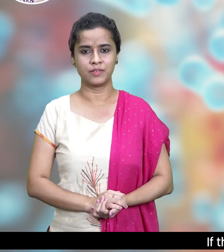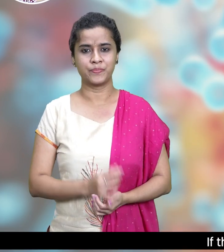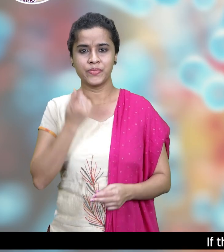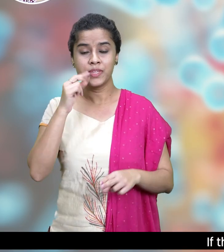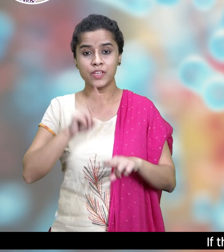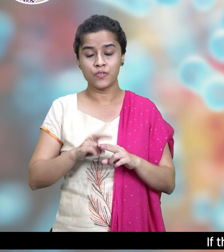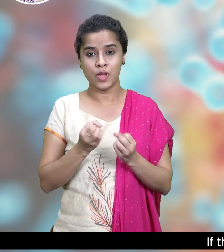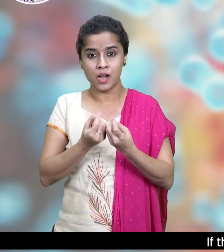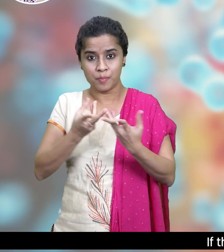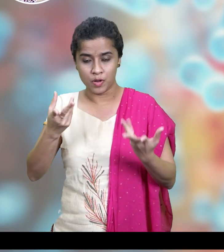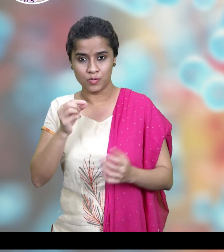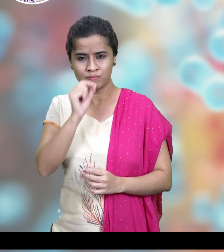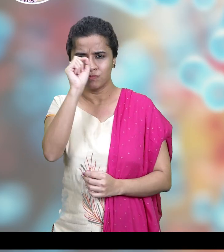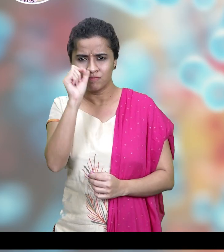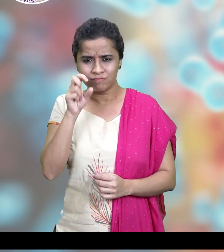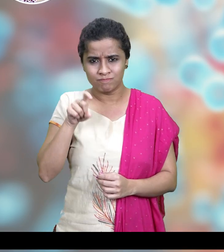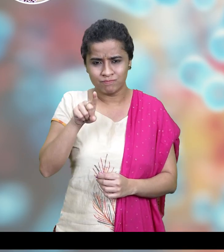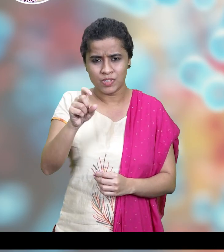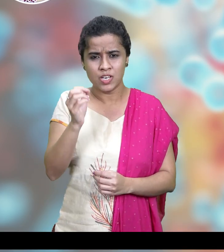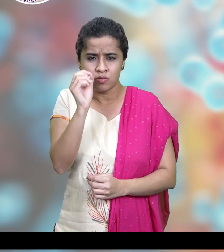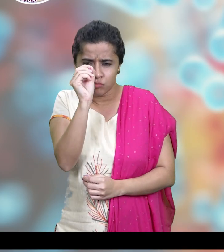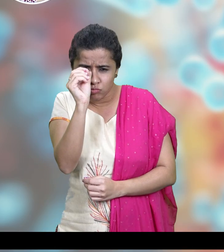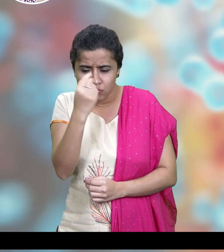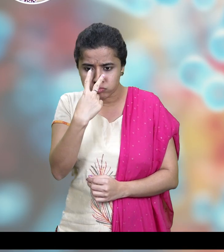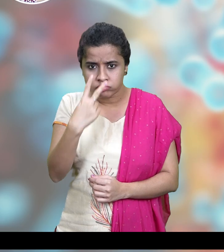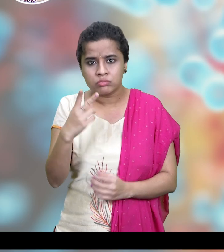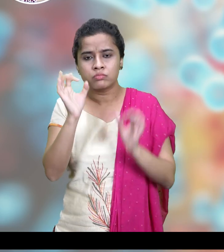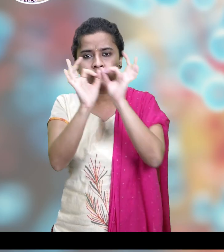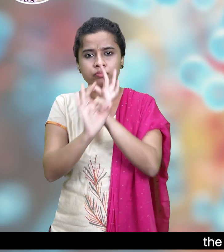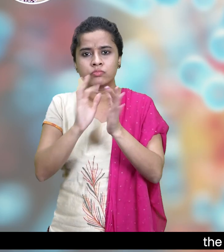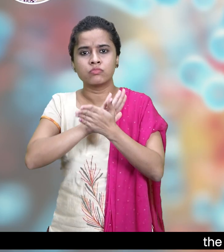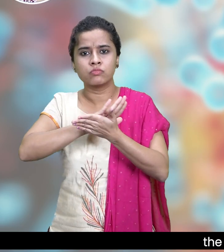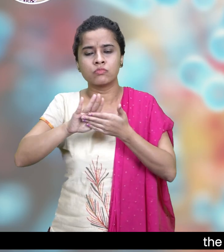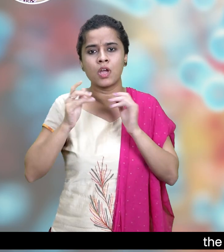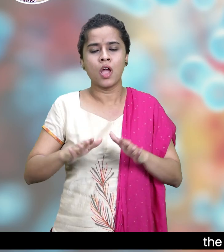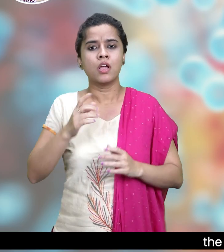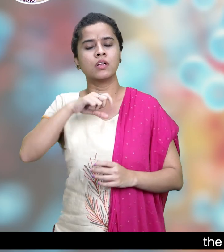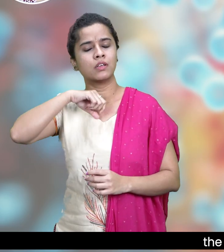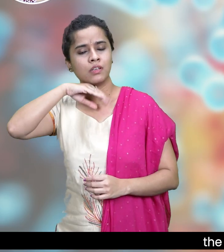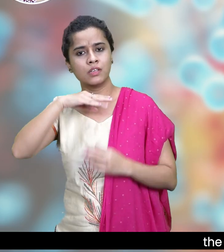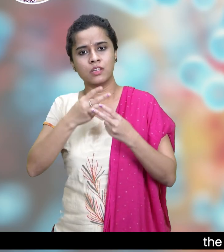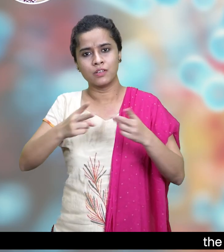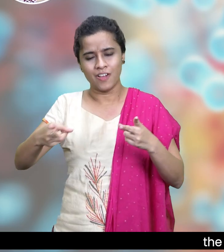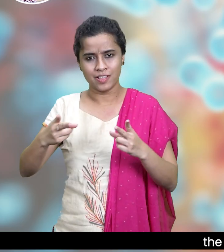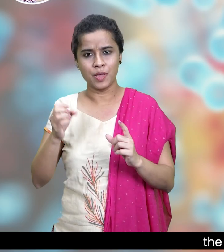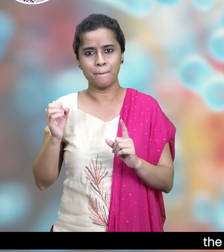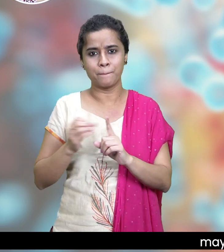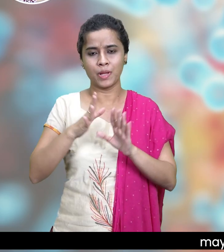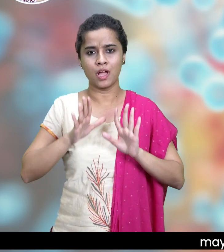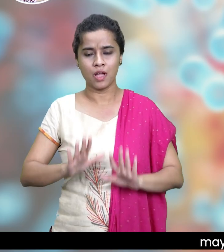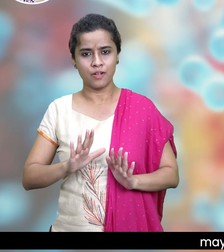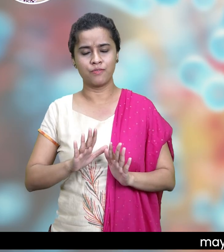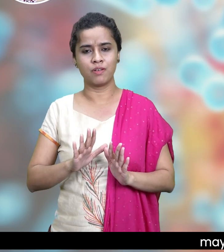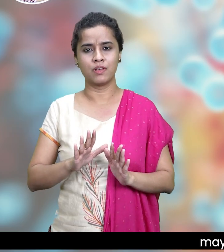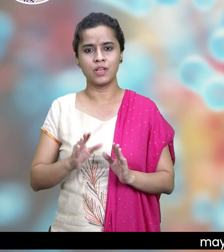If the number of microbes is very small, the disease manifestations